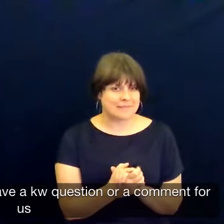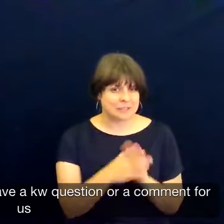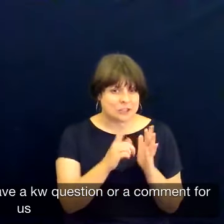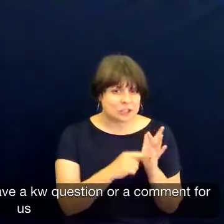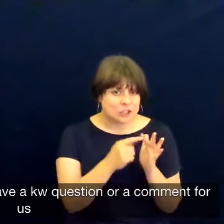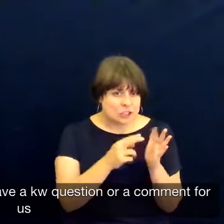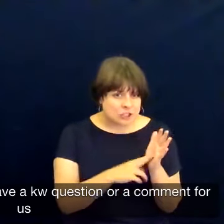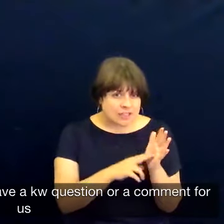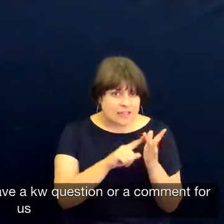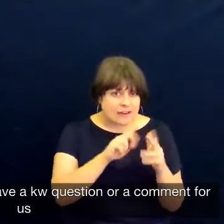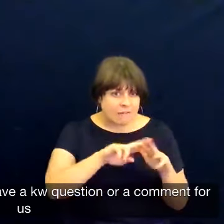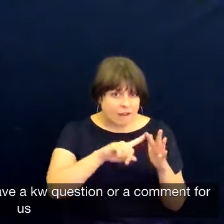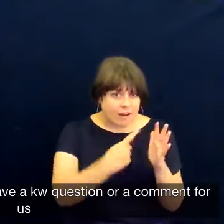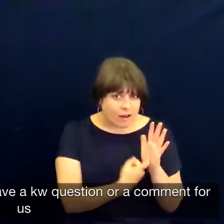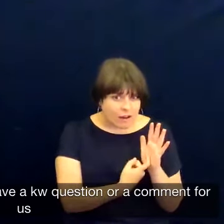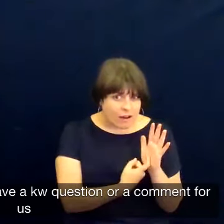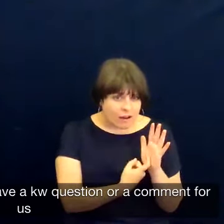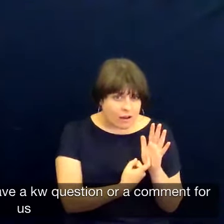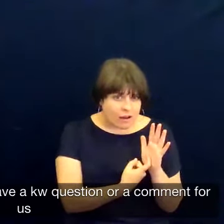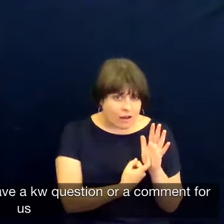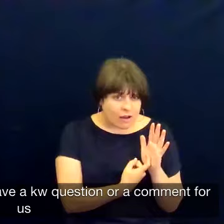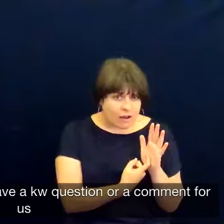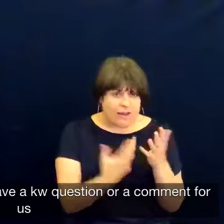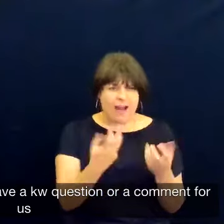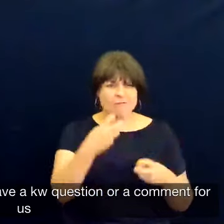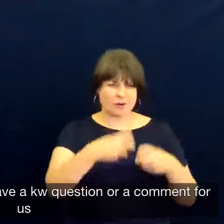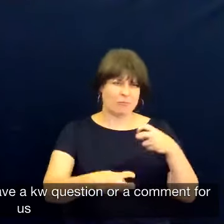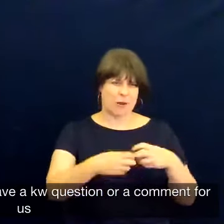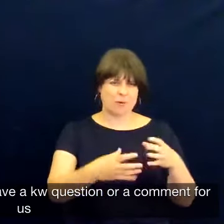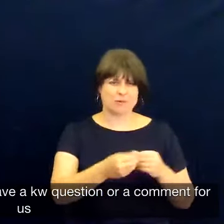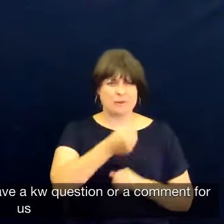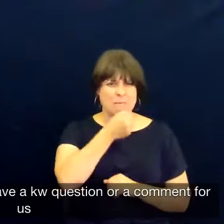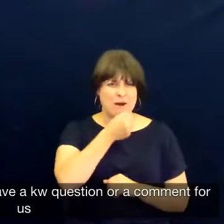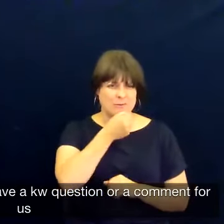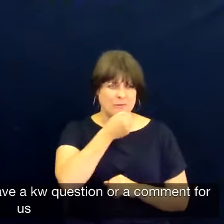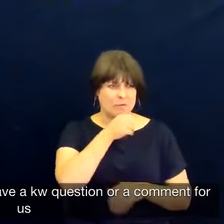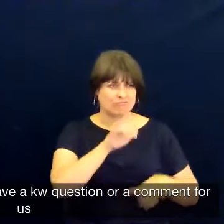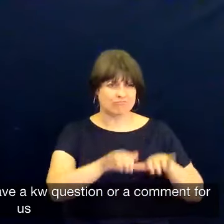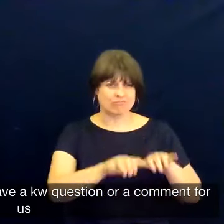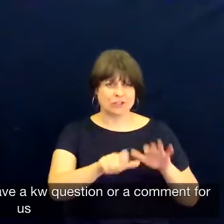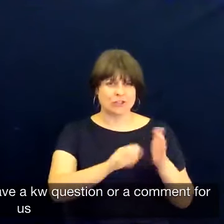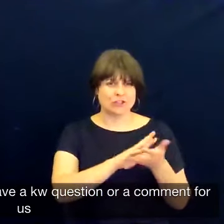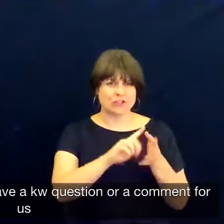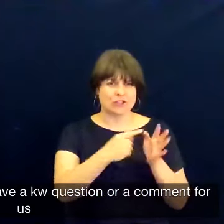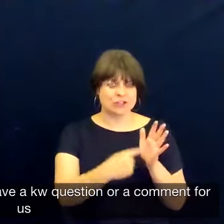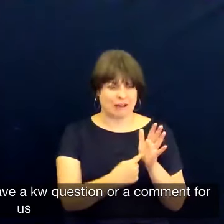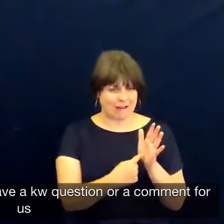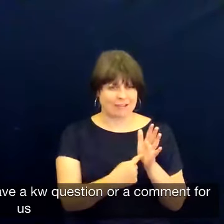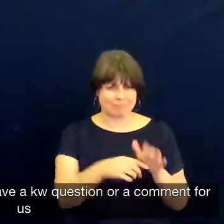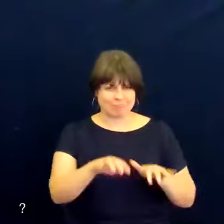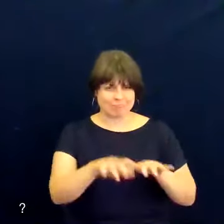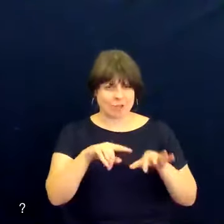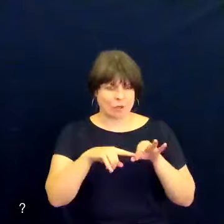Jennifer? She seems to be having trouble with the microphone. She's put in the chat that she's saying, how long do we have